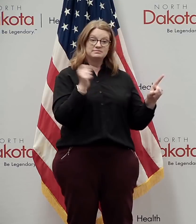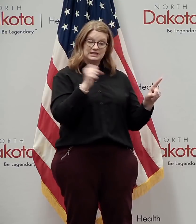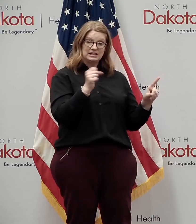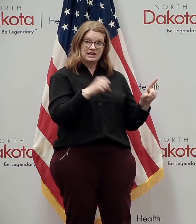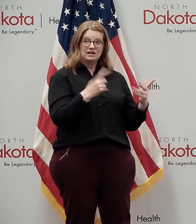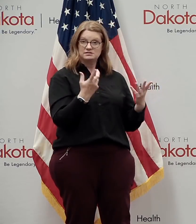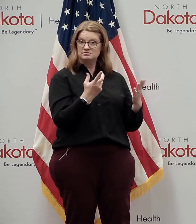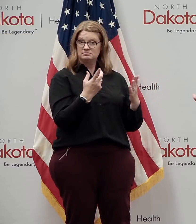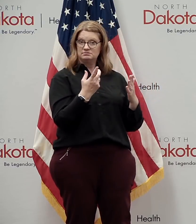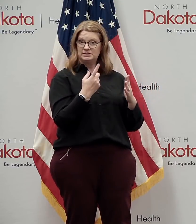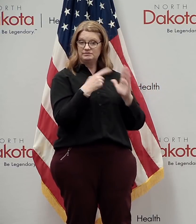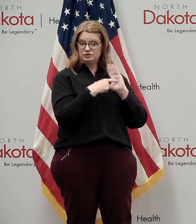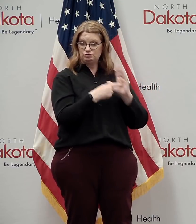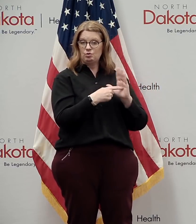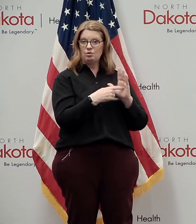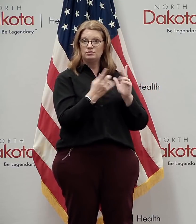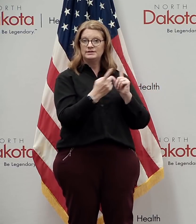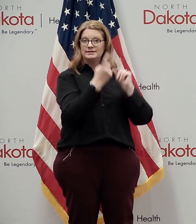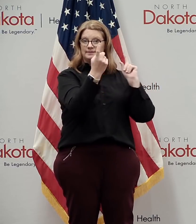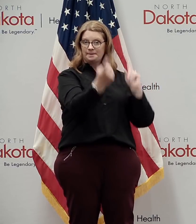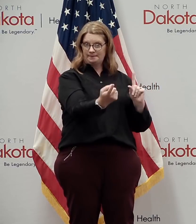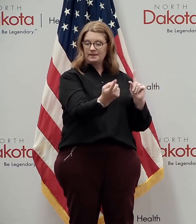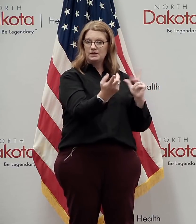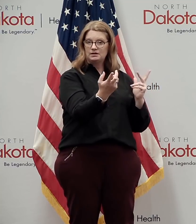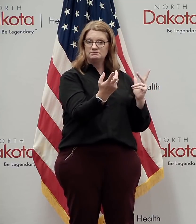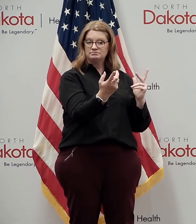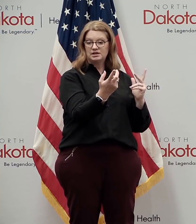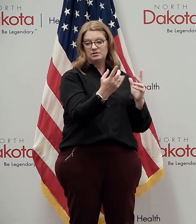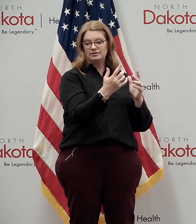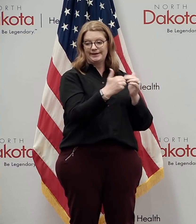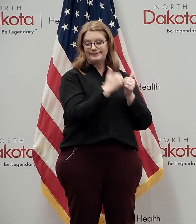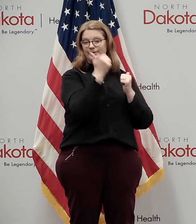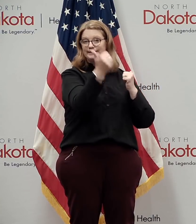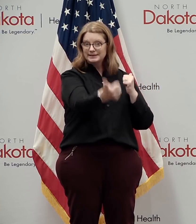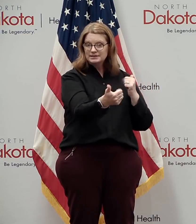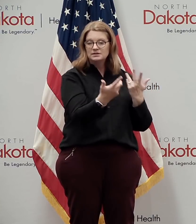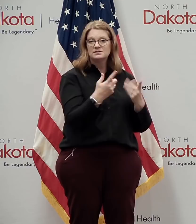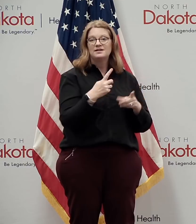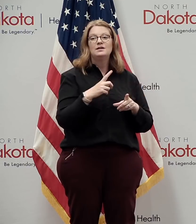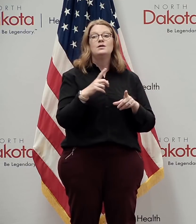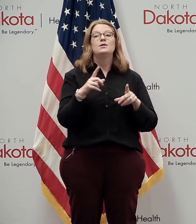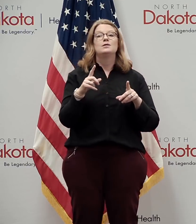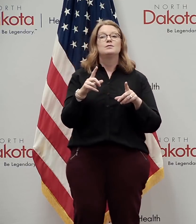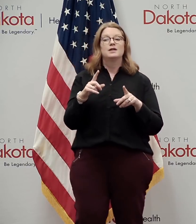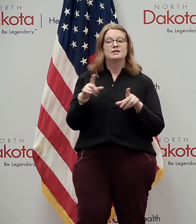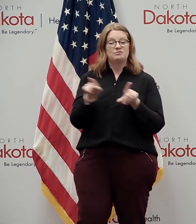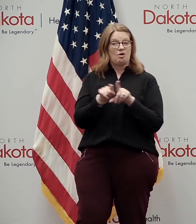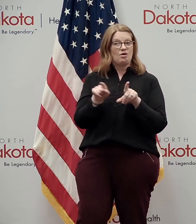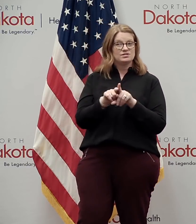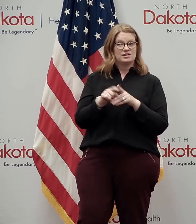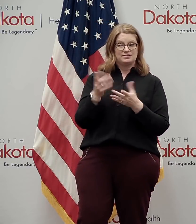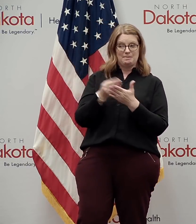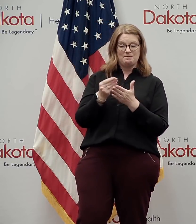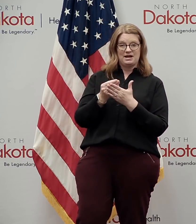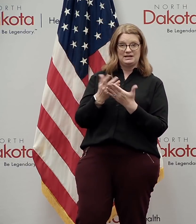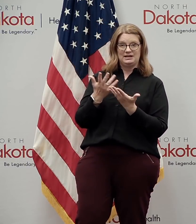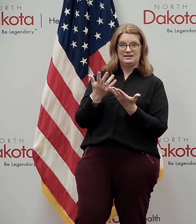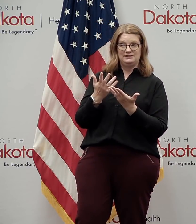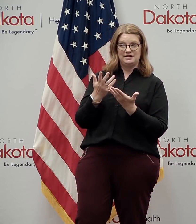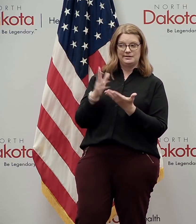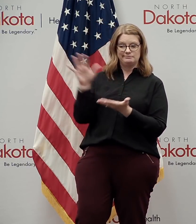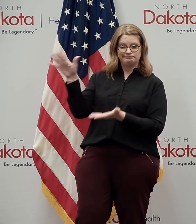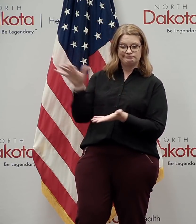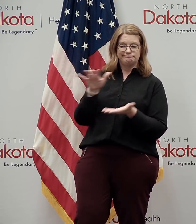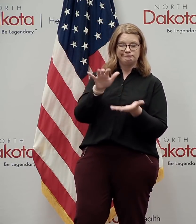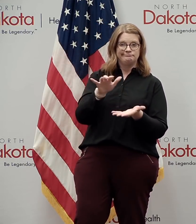we were given through the federal government, thanks for the correction on that, we're rigging the classes. So in many ways, it'll look seamless if they've got to